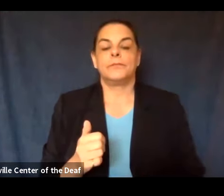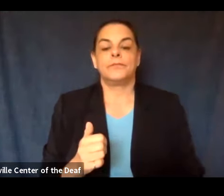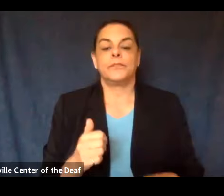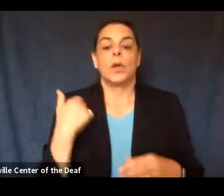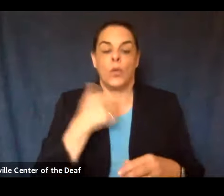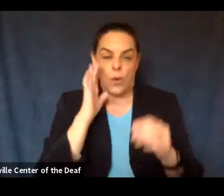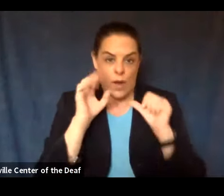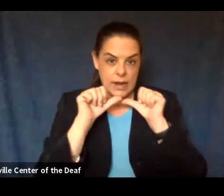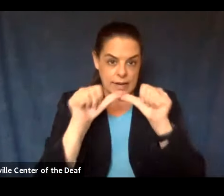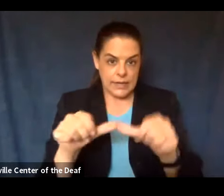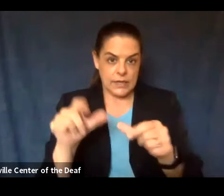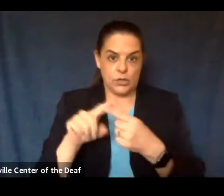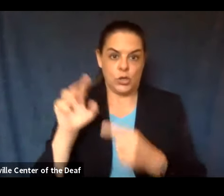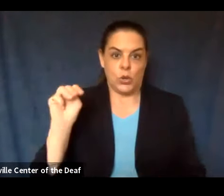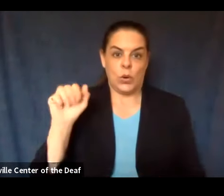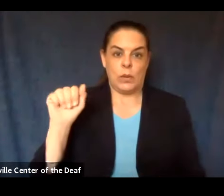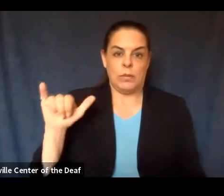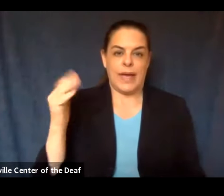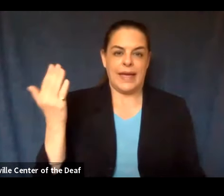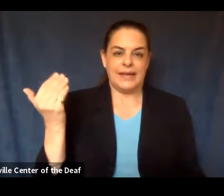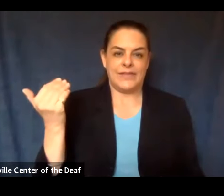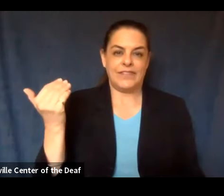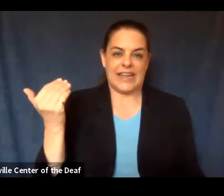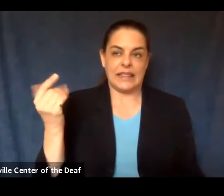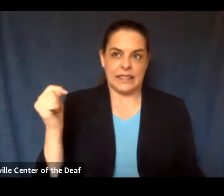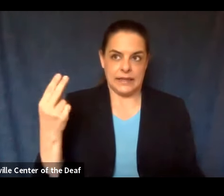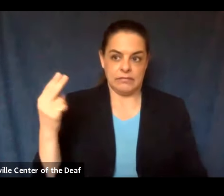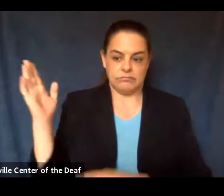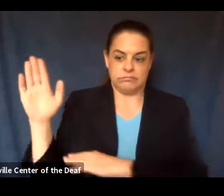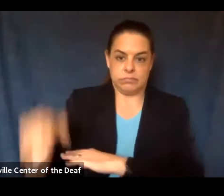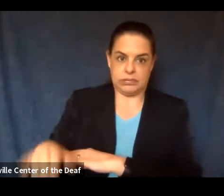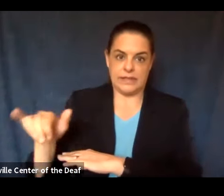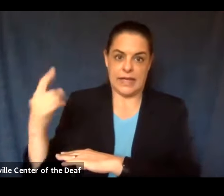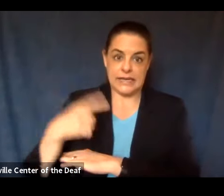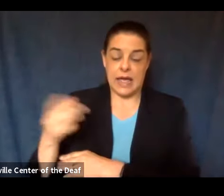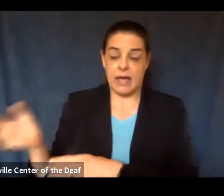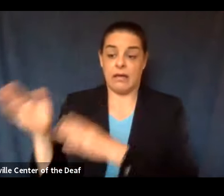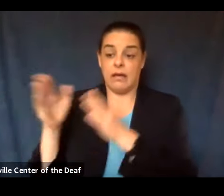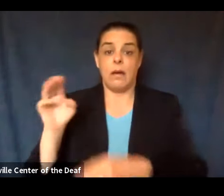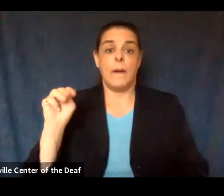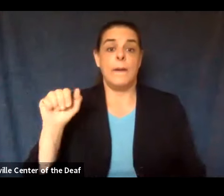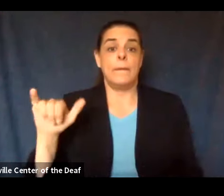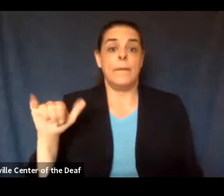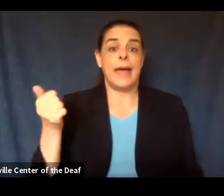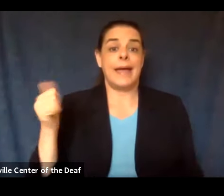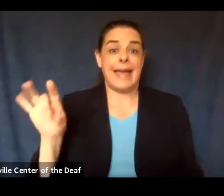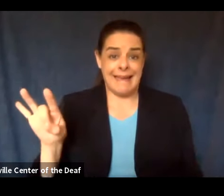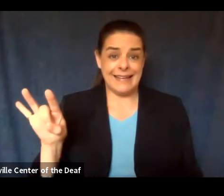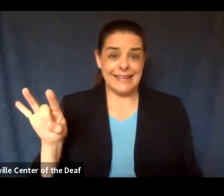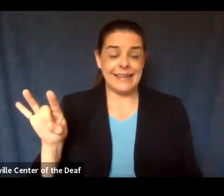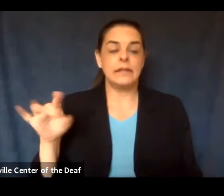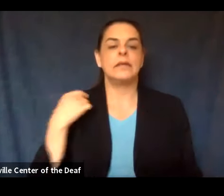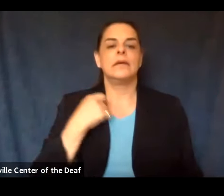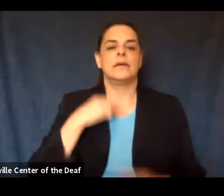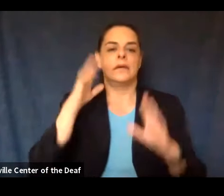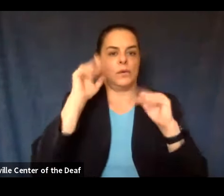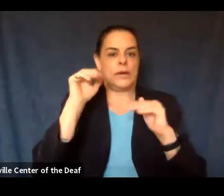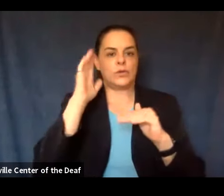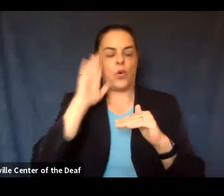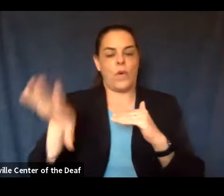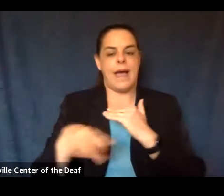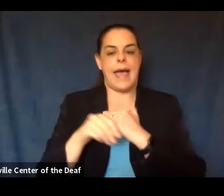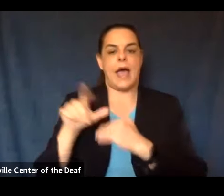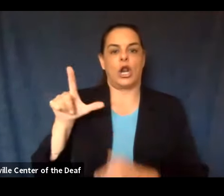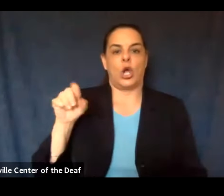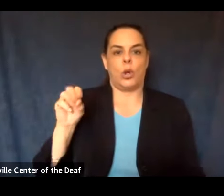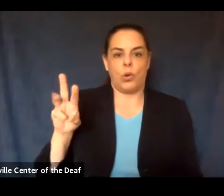through May 15th or through the business day of May 15th. And on May 18th, we anticipate adding